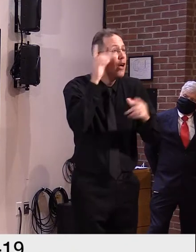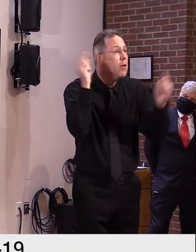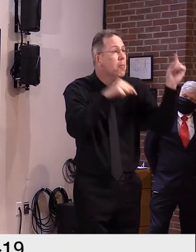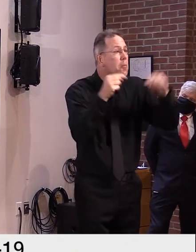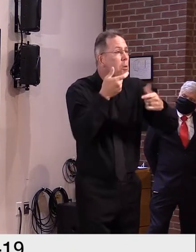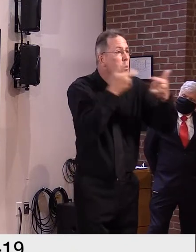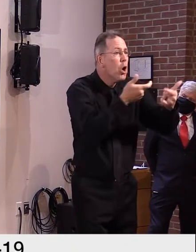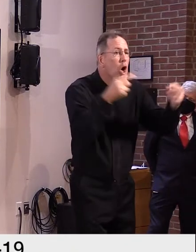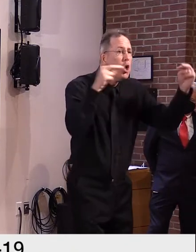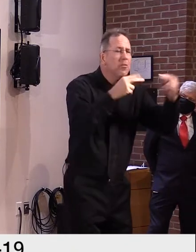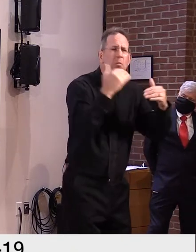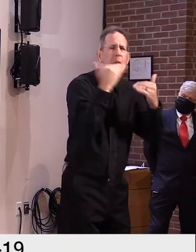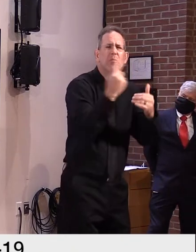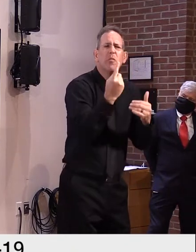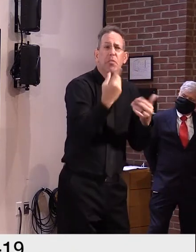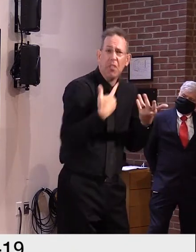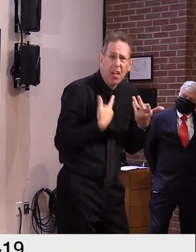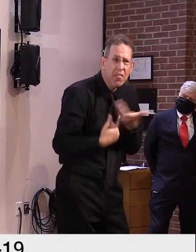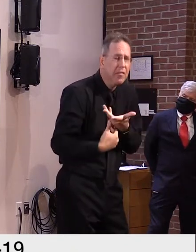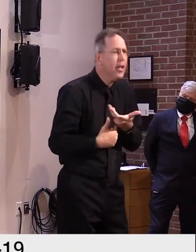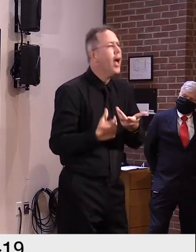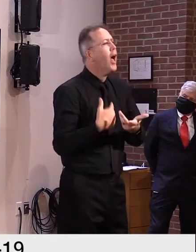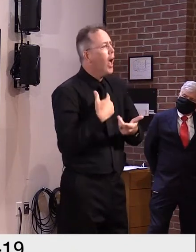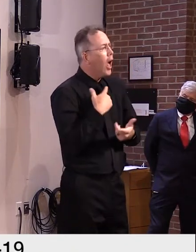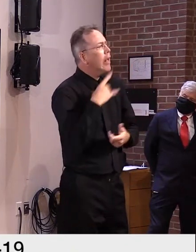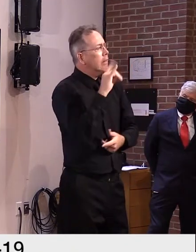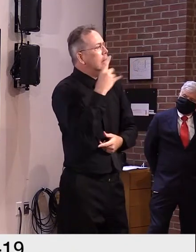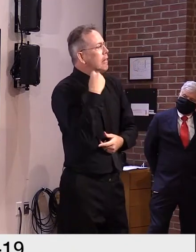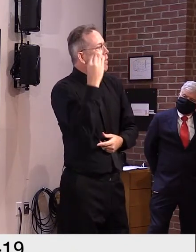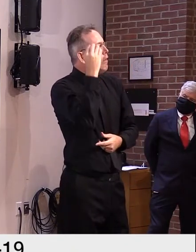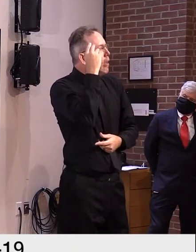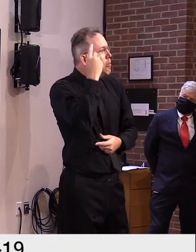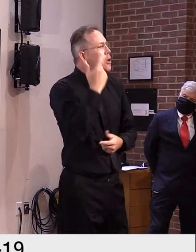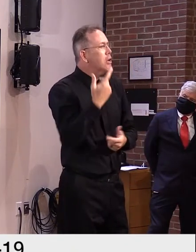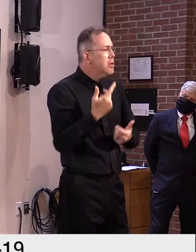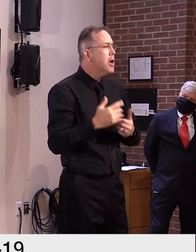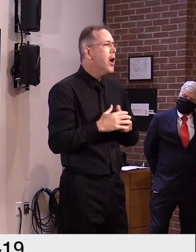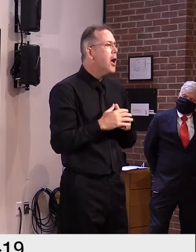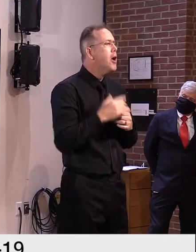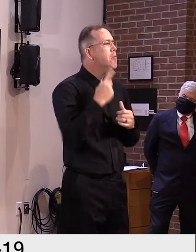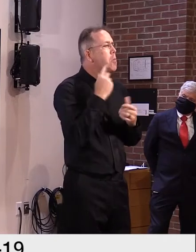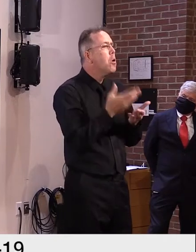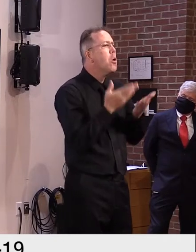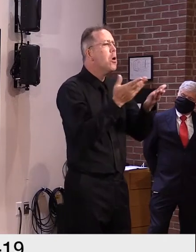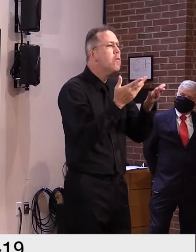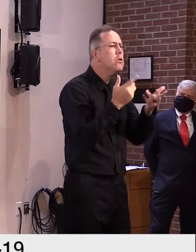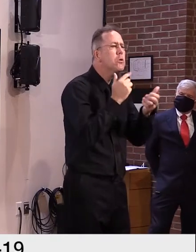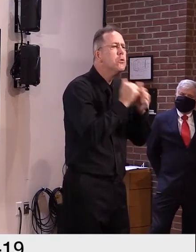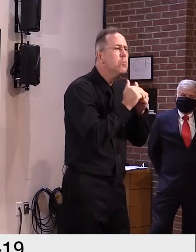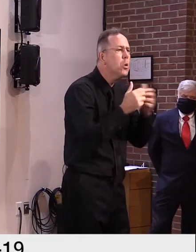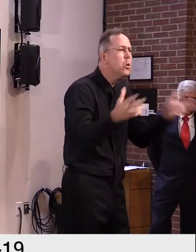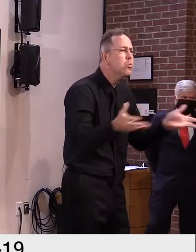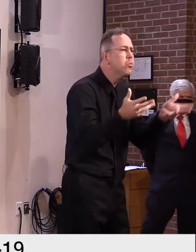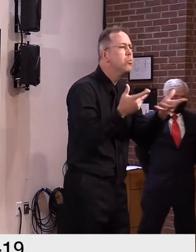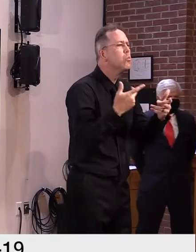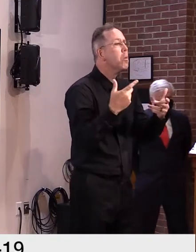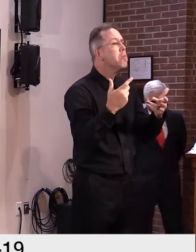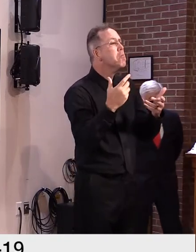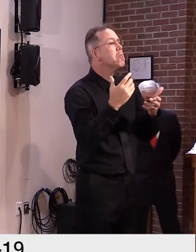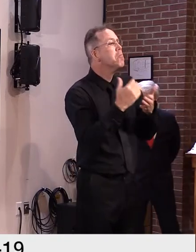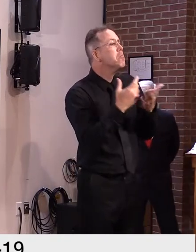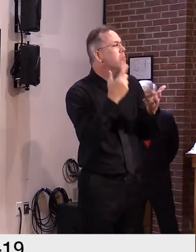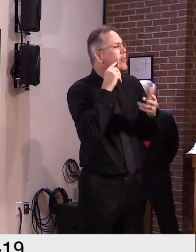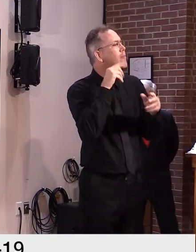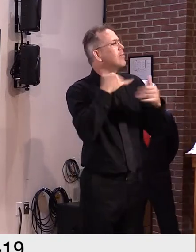we start with the assumption that we'd like to offer the sport, and then we start to go through a risk assessment process to understand how we